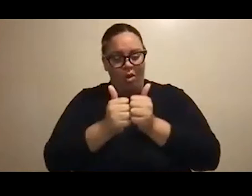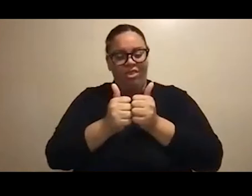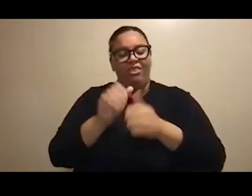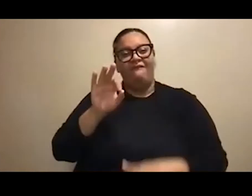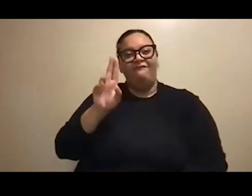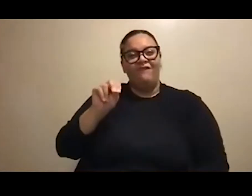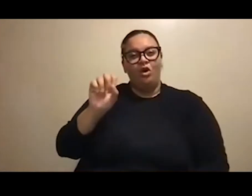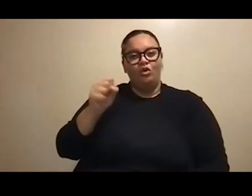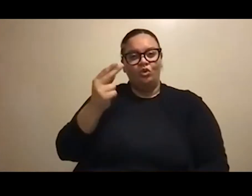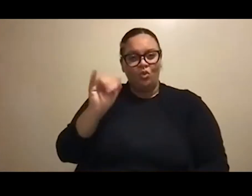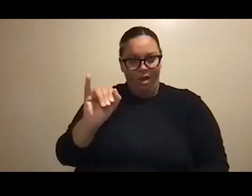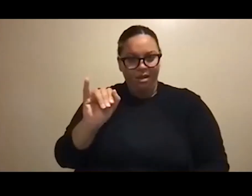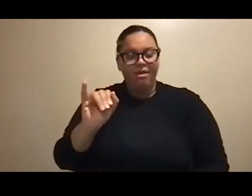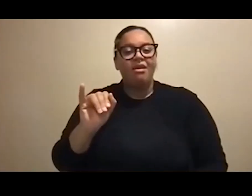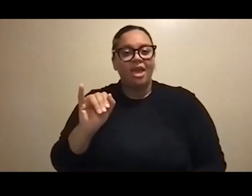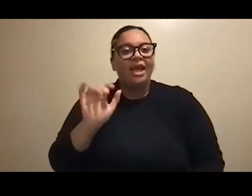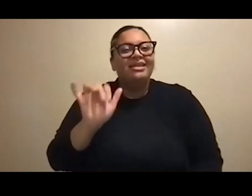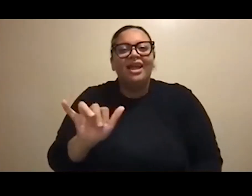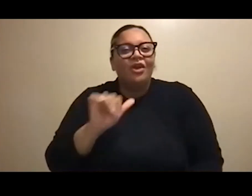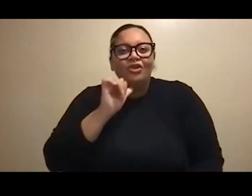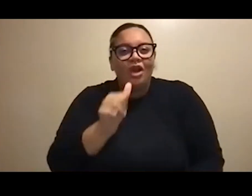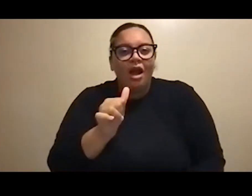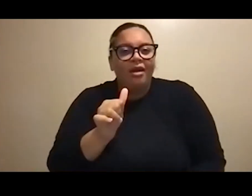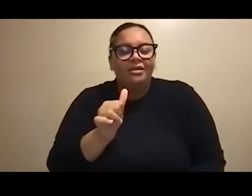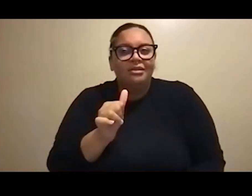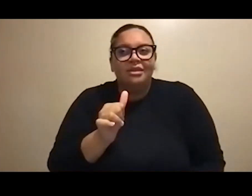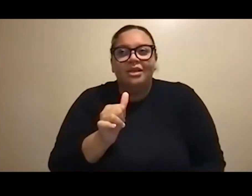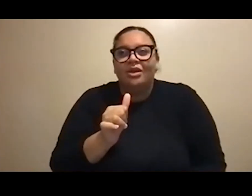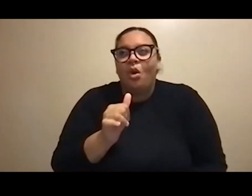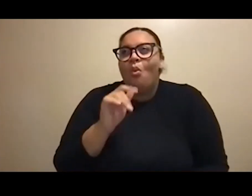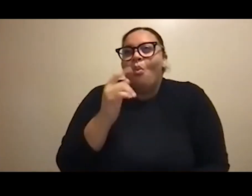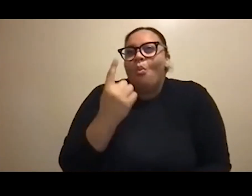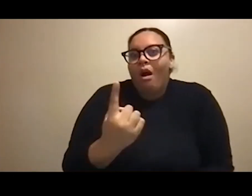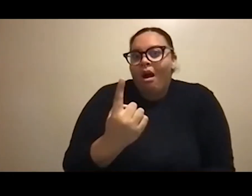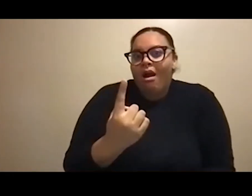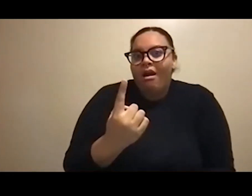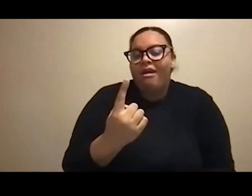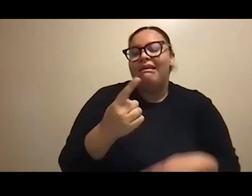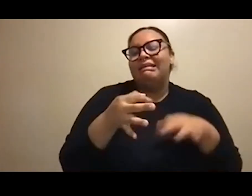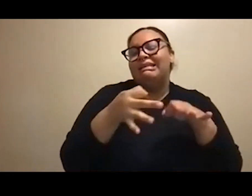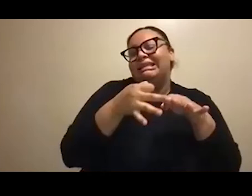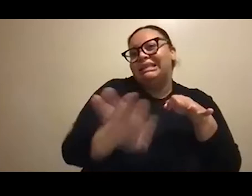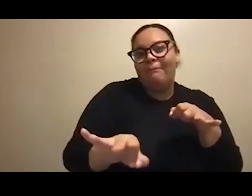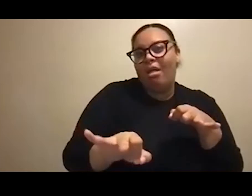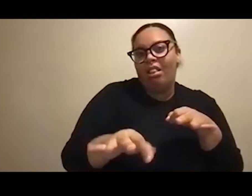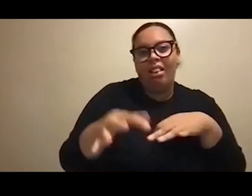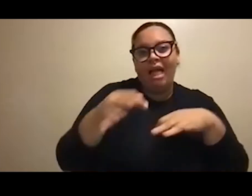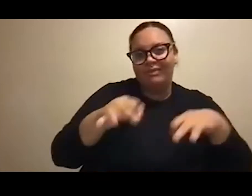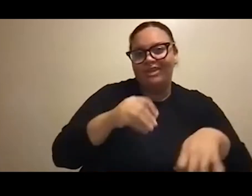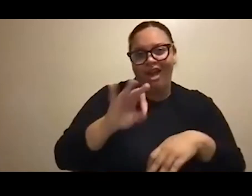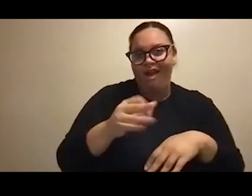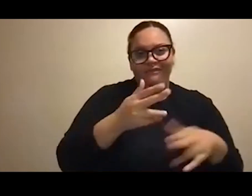think about is that there is no set given definition of gun, and what one thinks